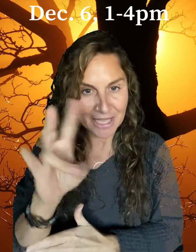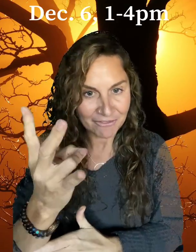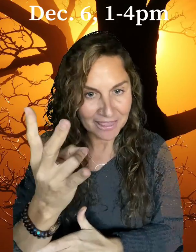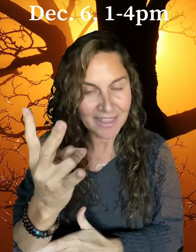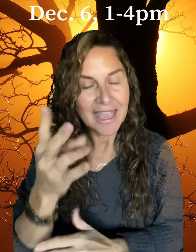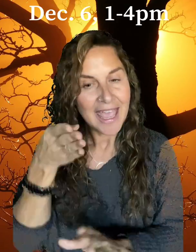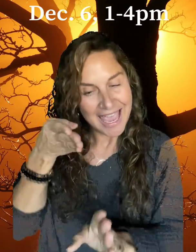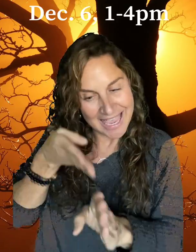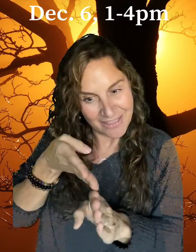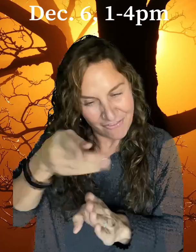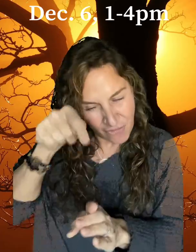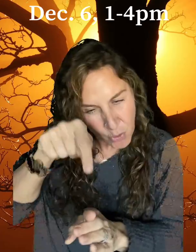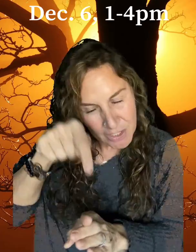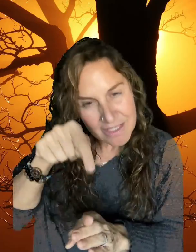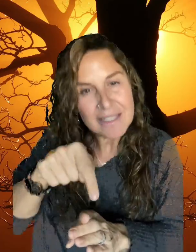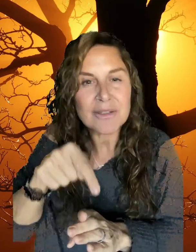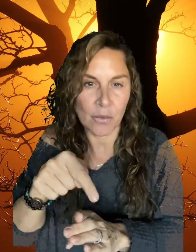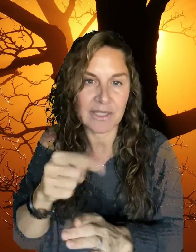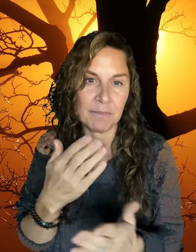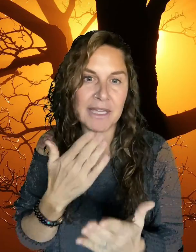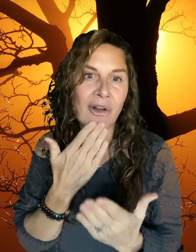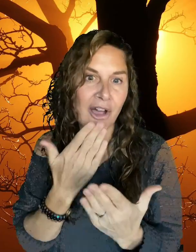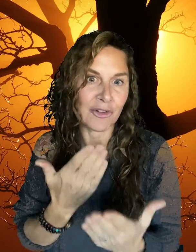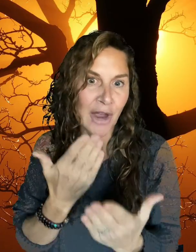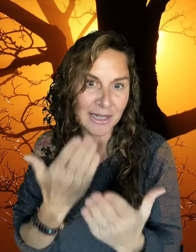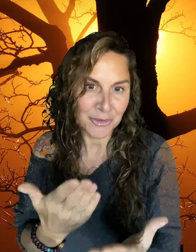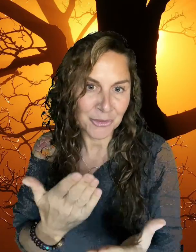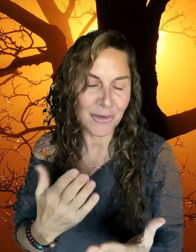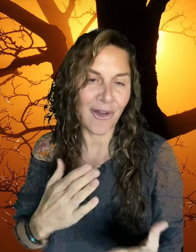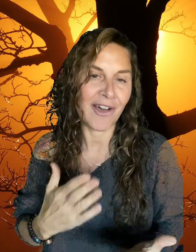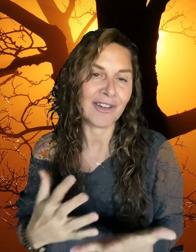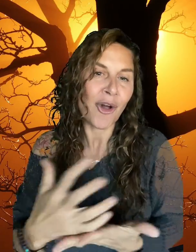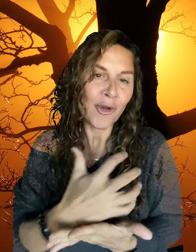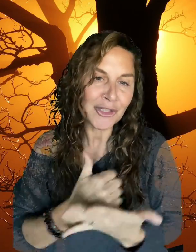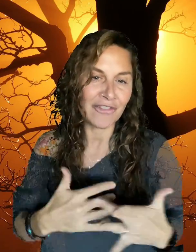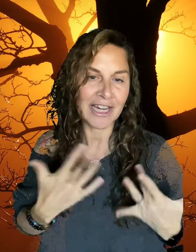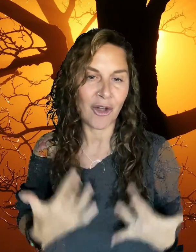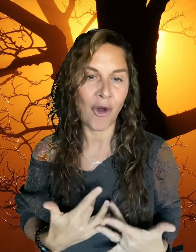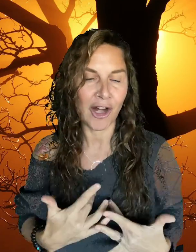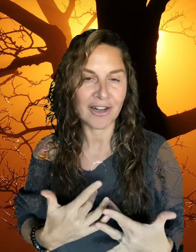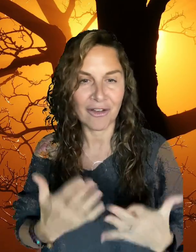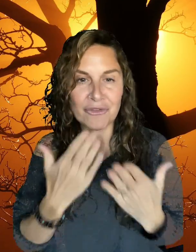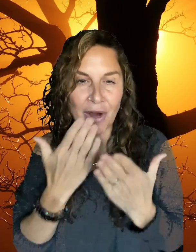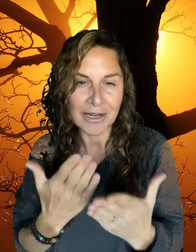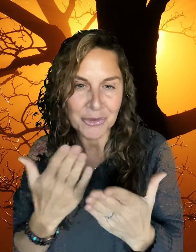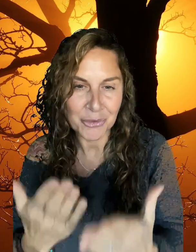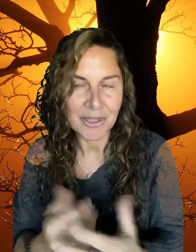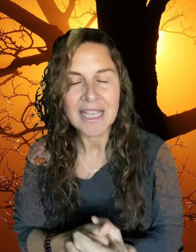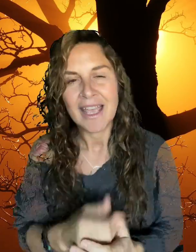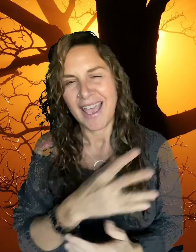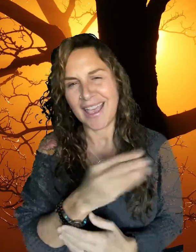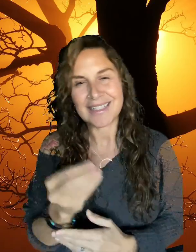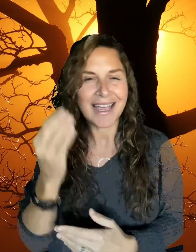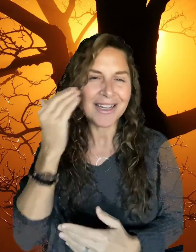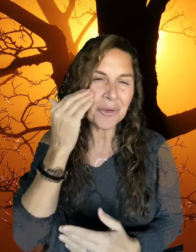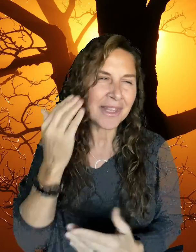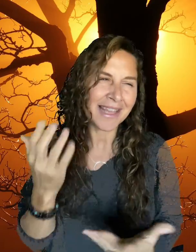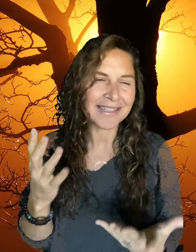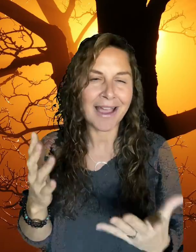7th. And the focus is going to be on gratitude, on cultivating a heart of gratitude. And I know that that's kind of